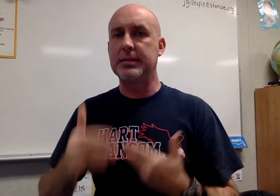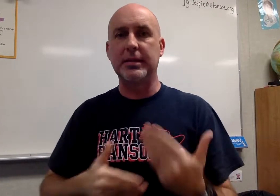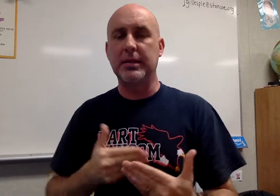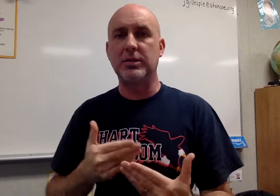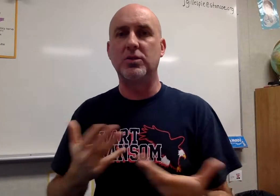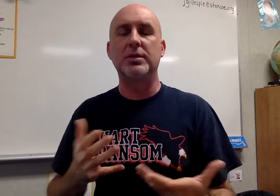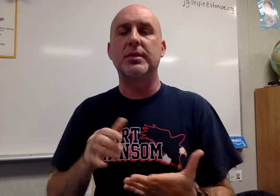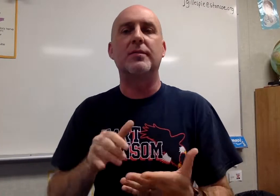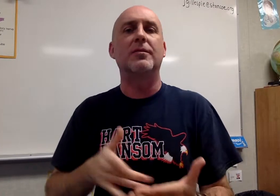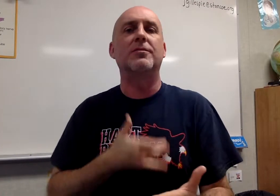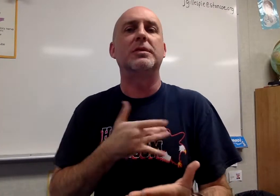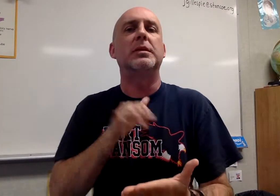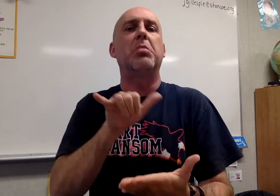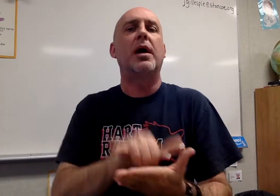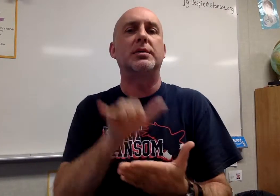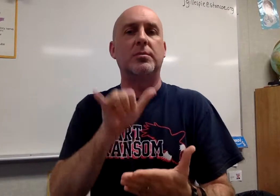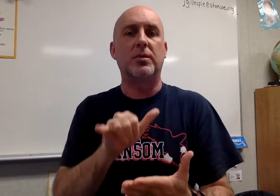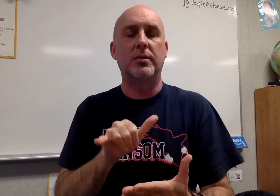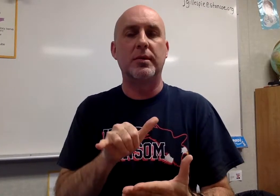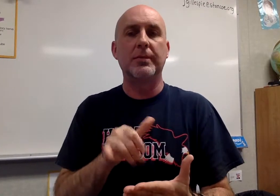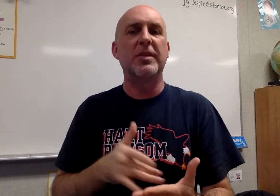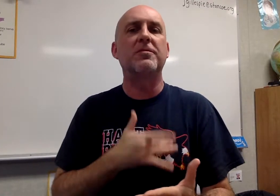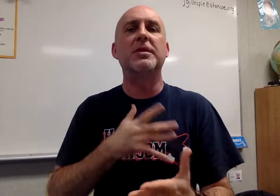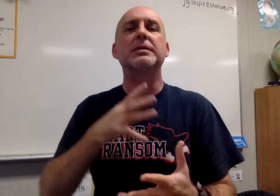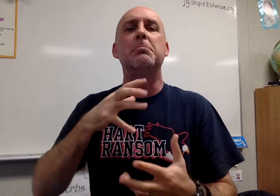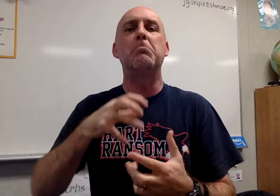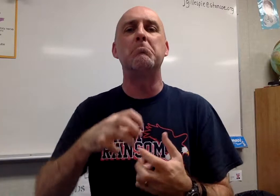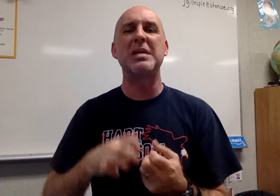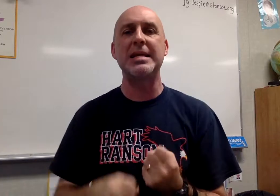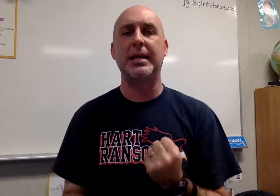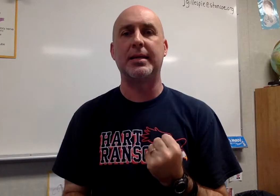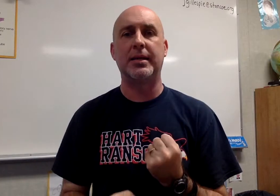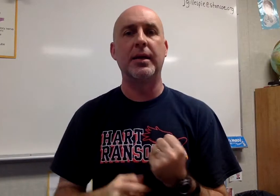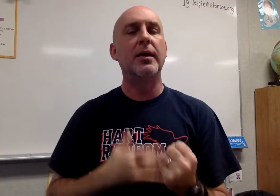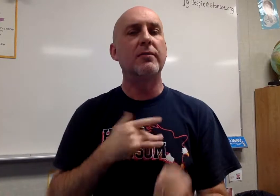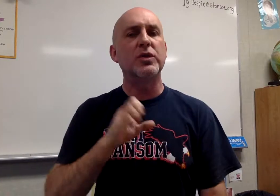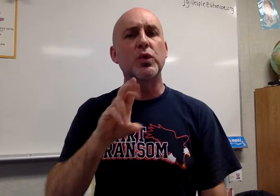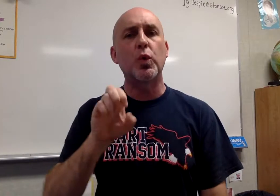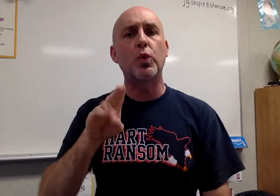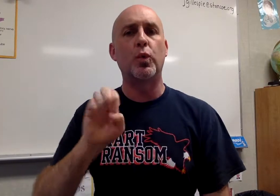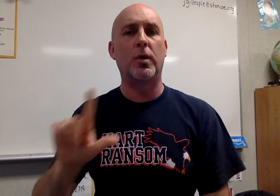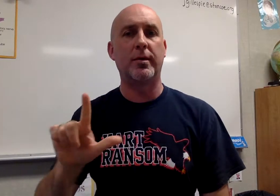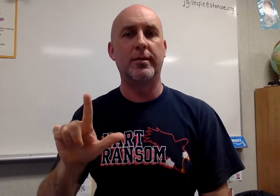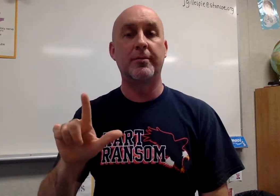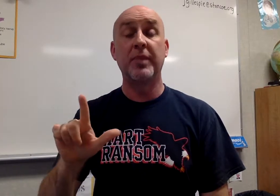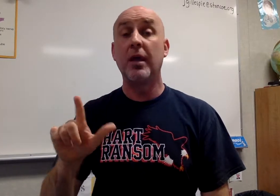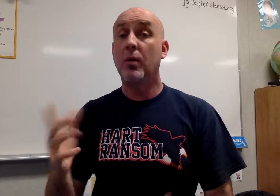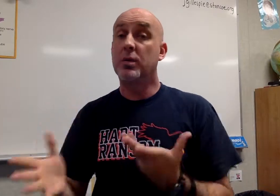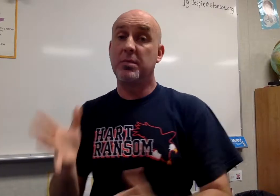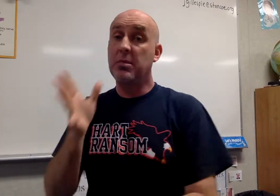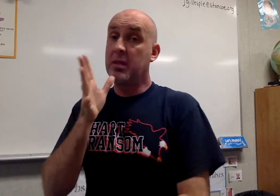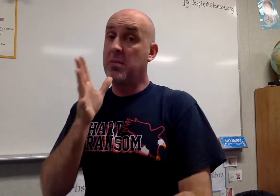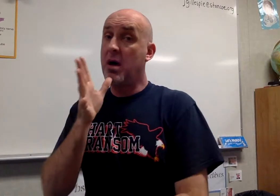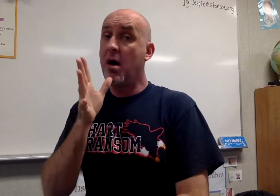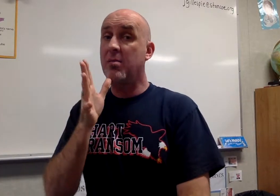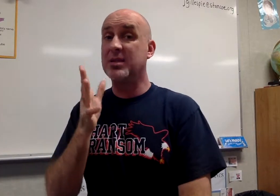and it feels impossible. It feels mean. It feels cruel. Whereas maybe the mom is